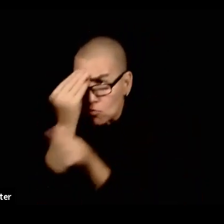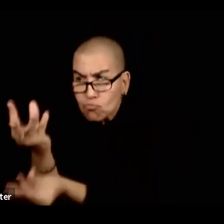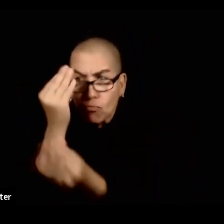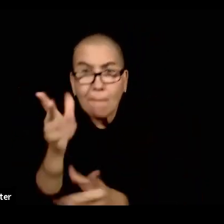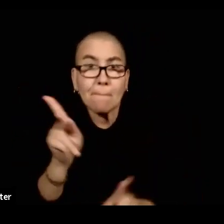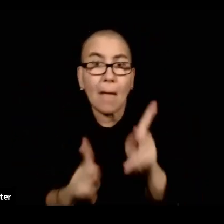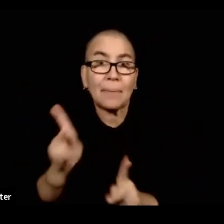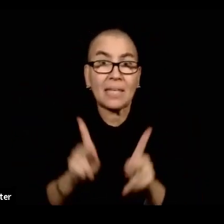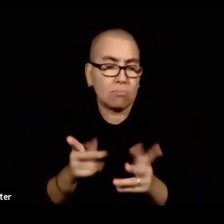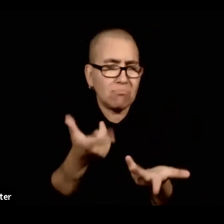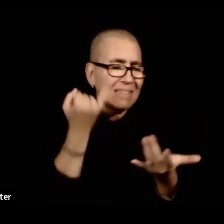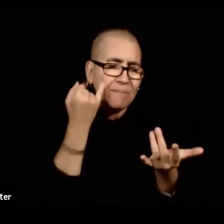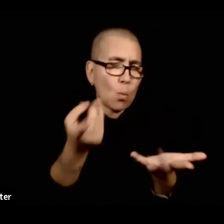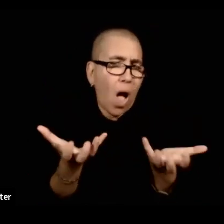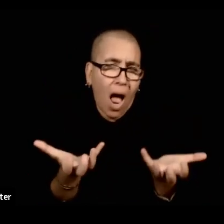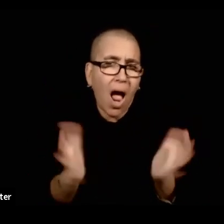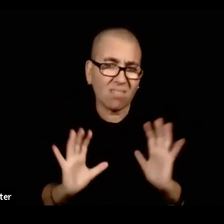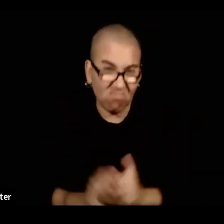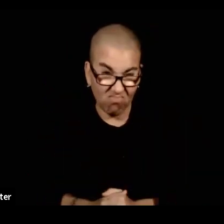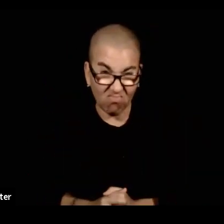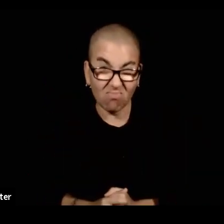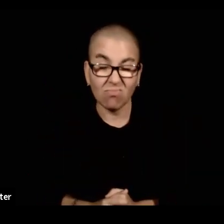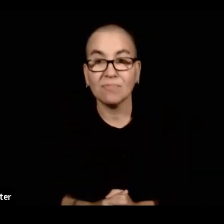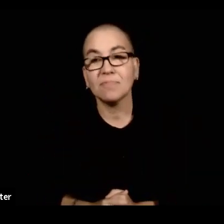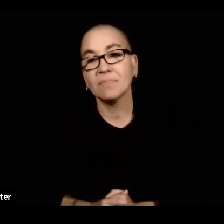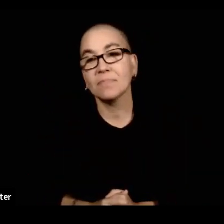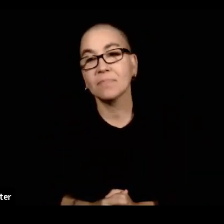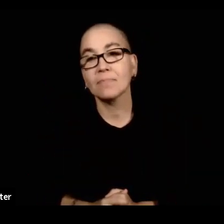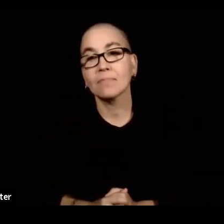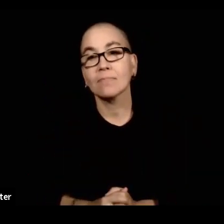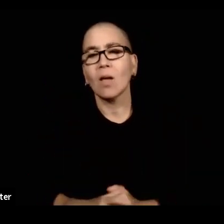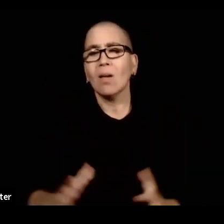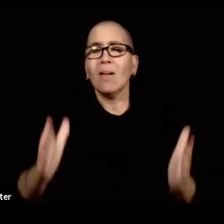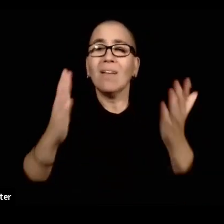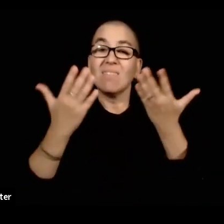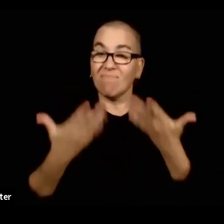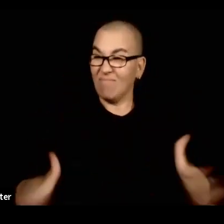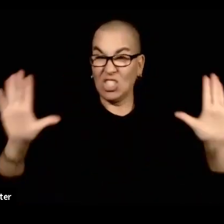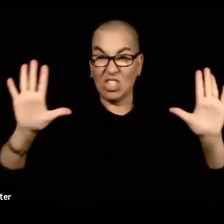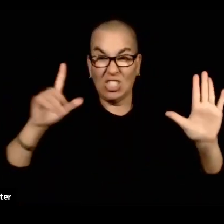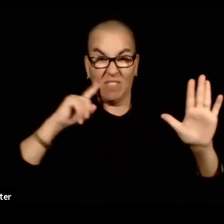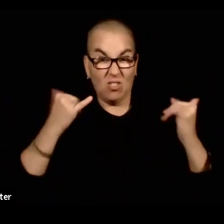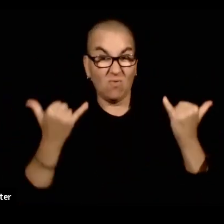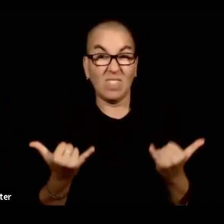time we have this afternoon. If you had a question we were not able to address during the call, please feel free to reach